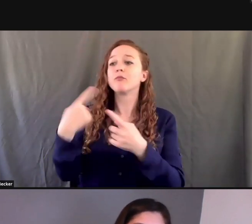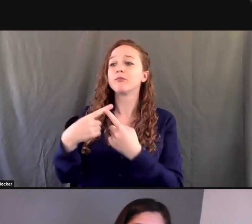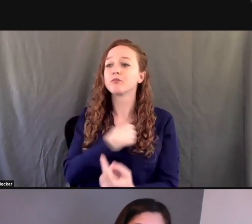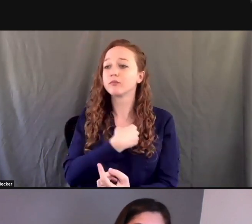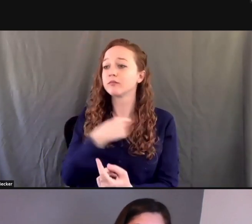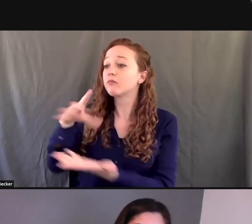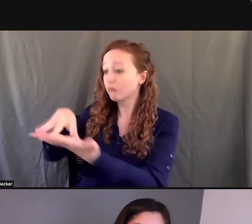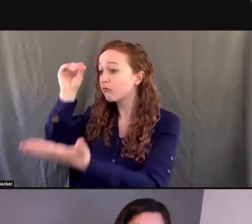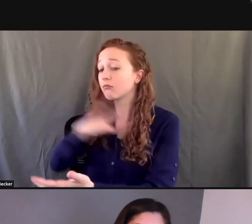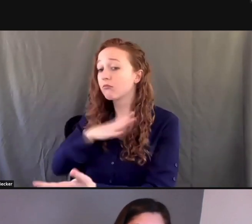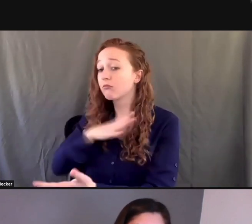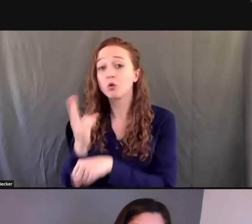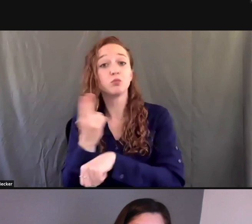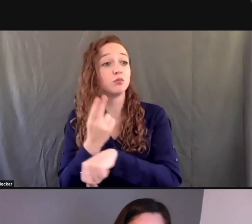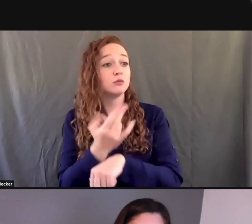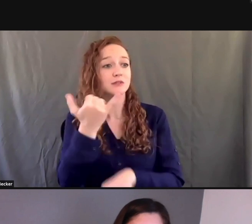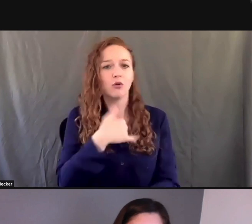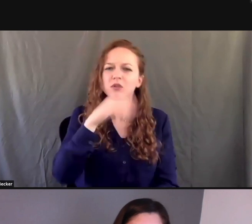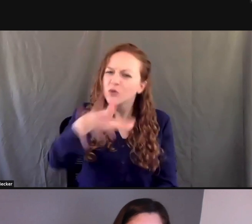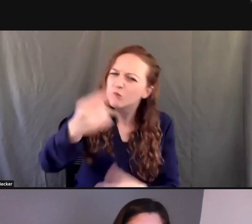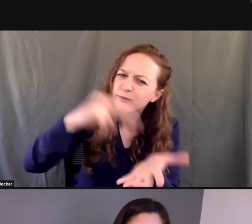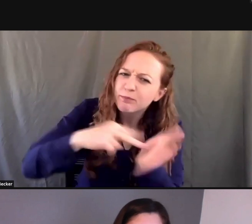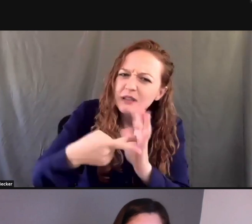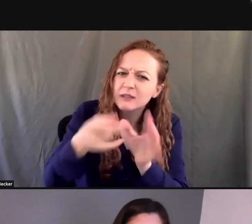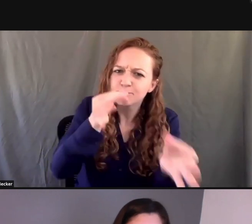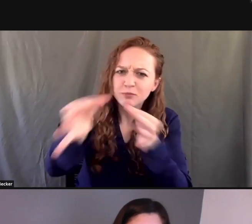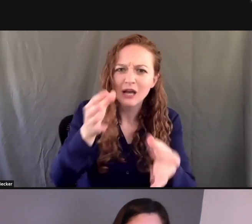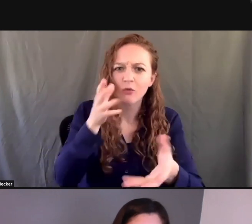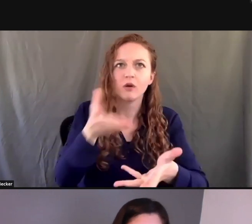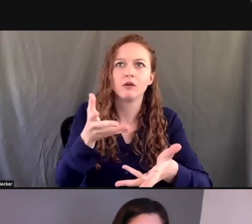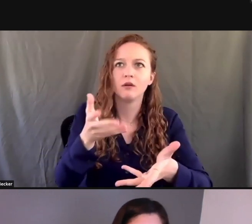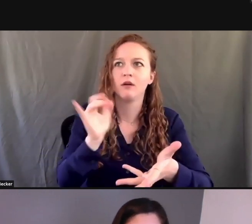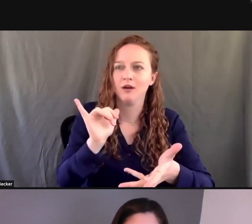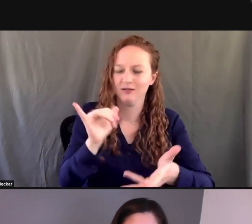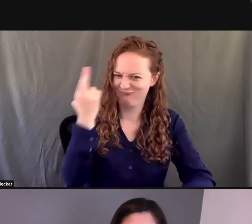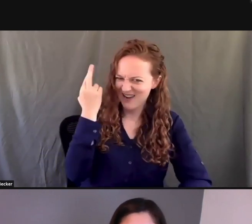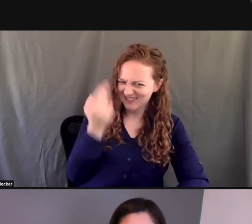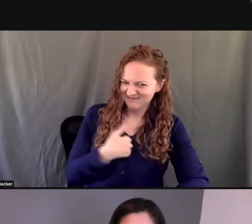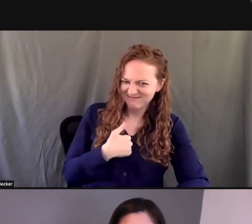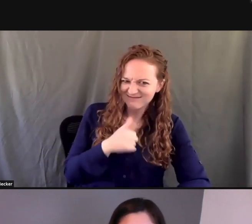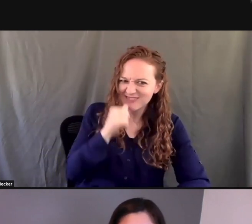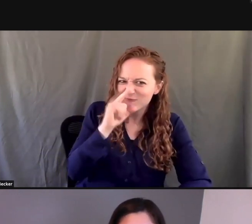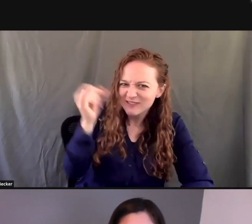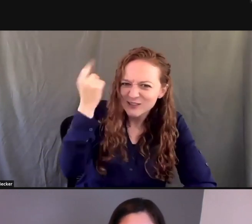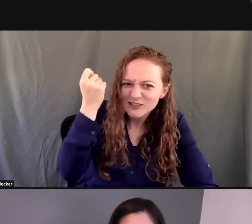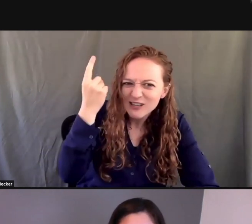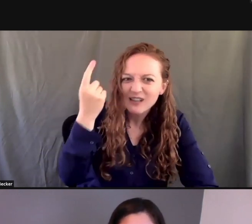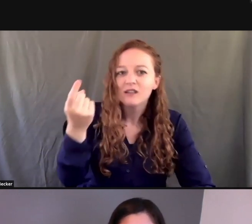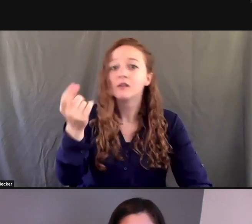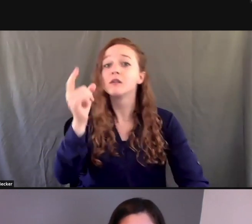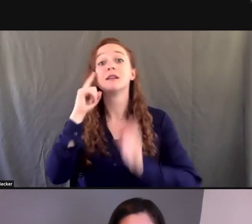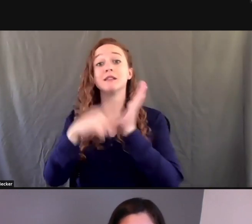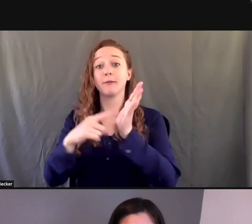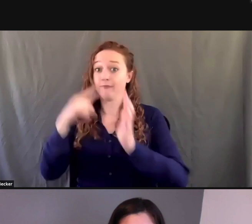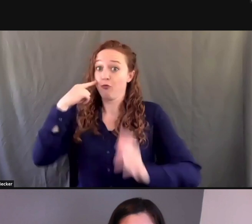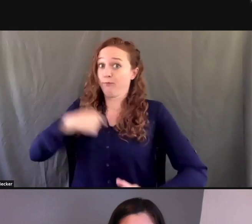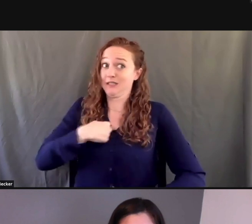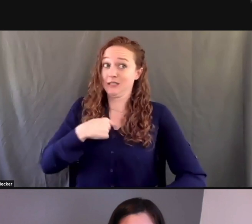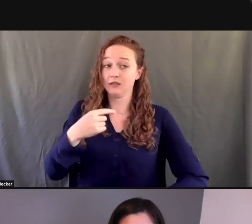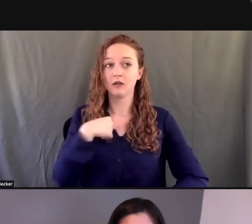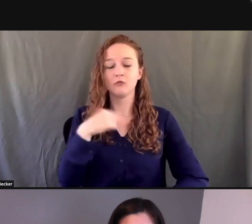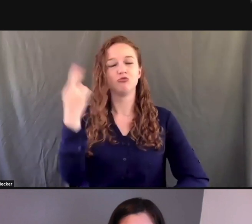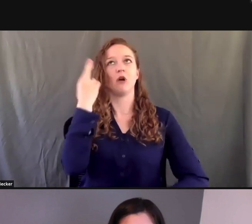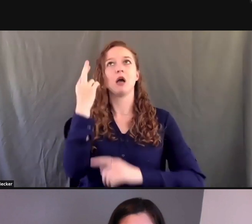And that's the big question. There's a lot of people asking us why we really believe